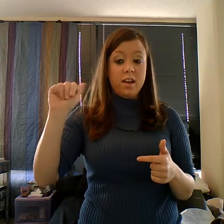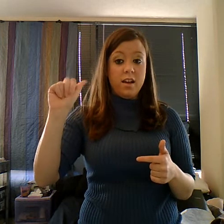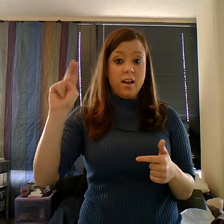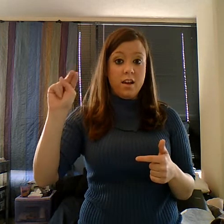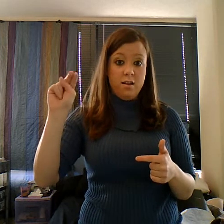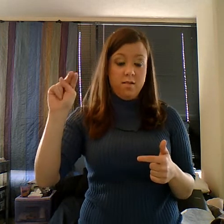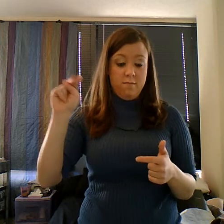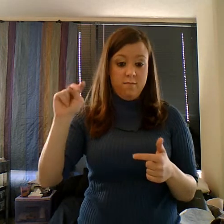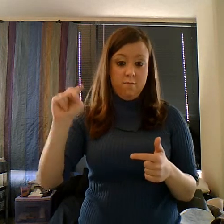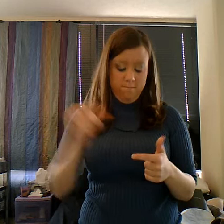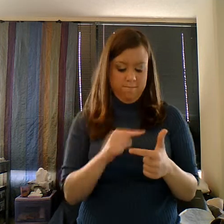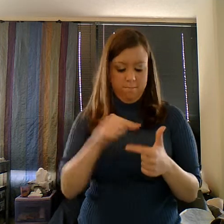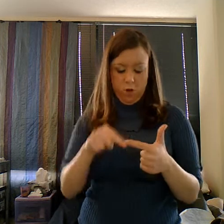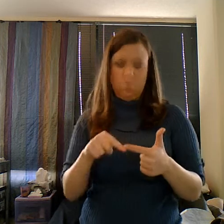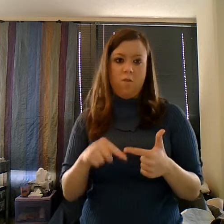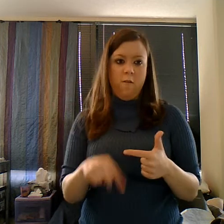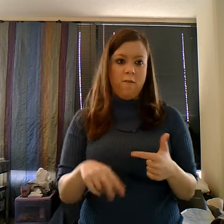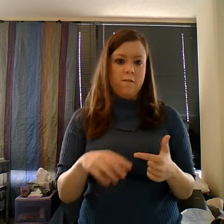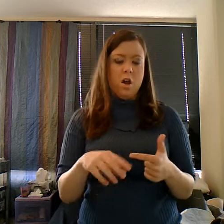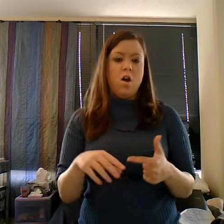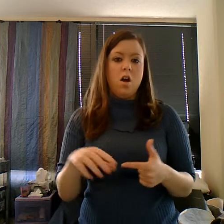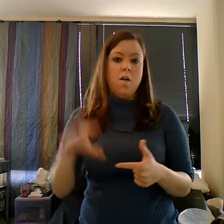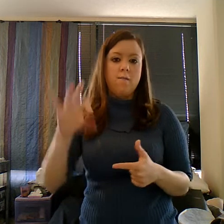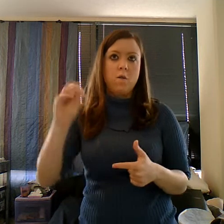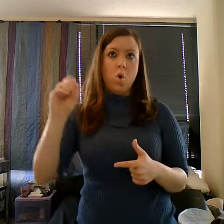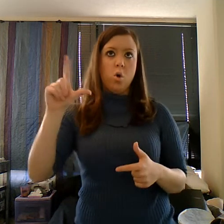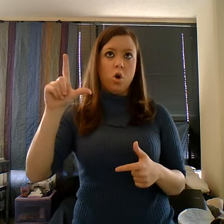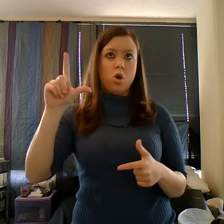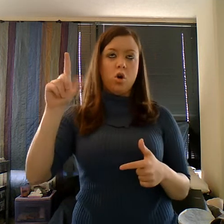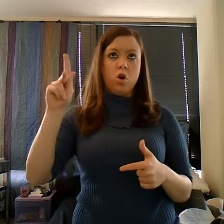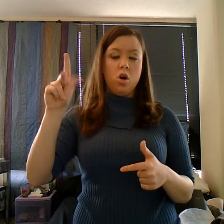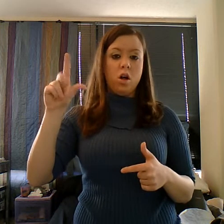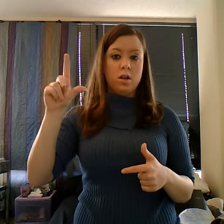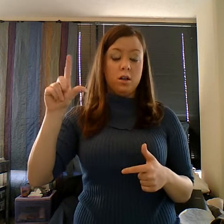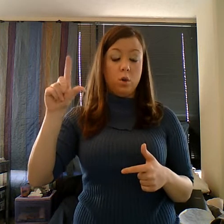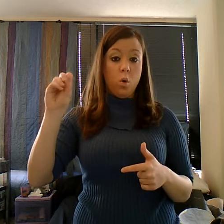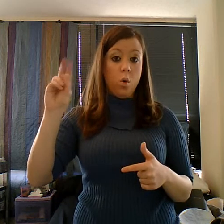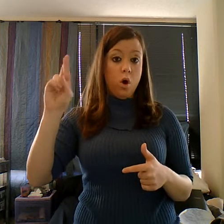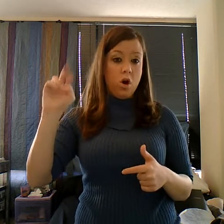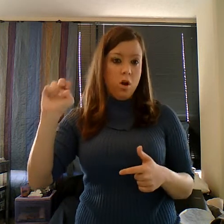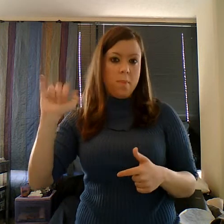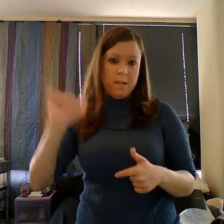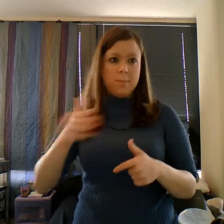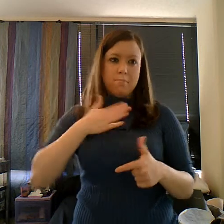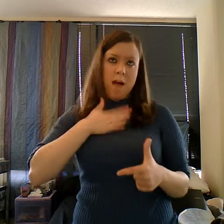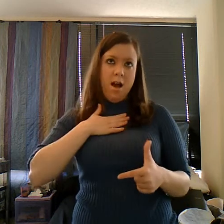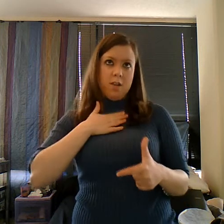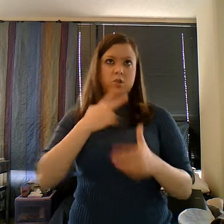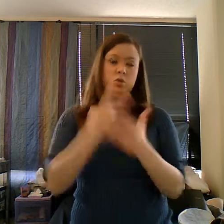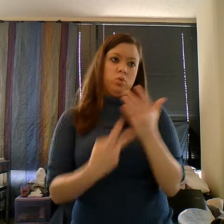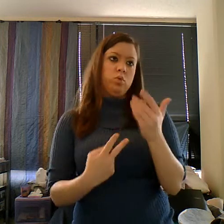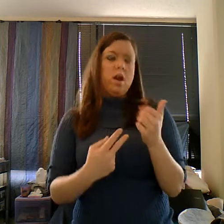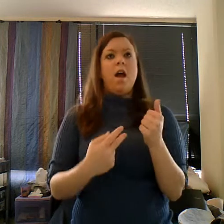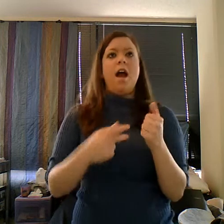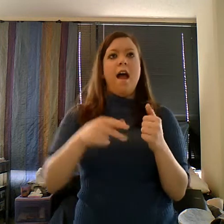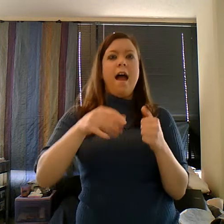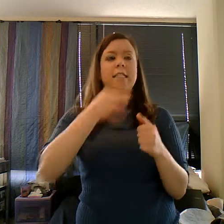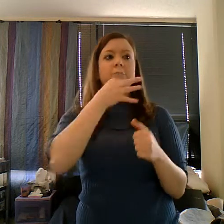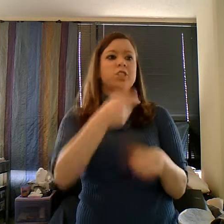something about the types of the folk tales. And you might have learned about some of them, and I'll give you some examples. So